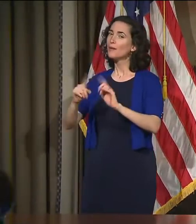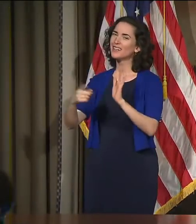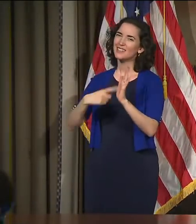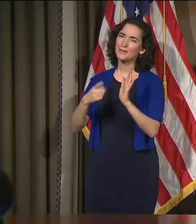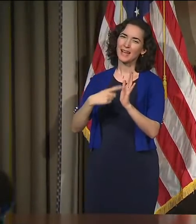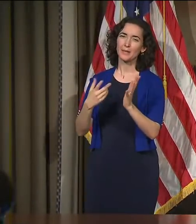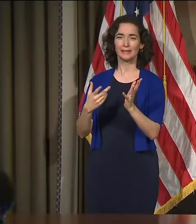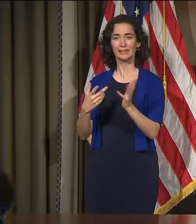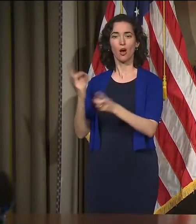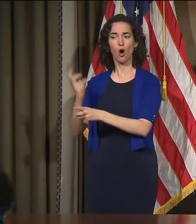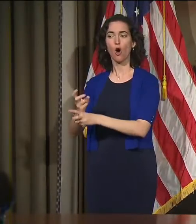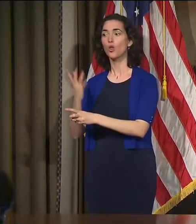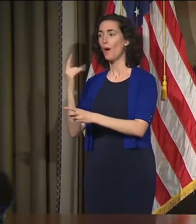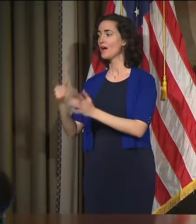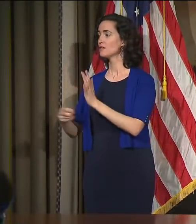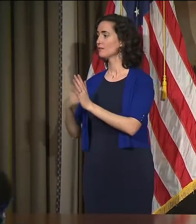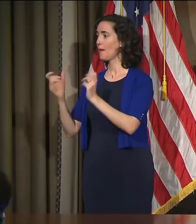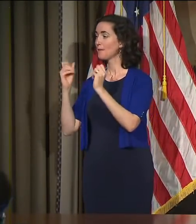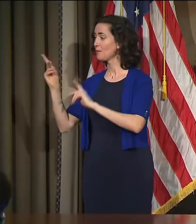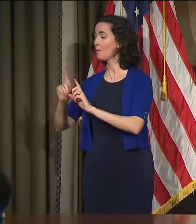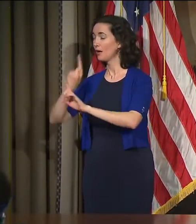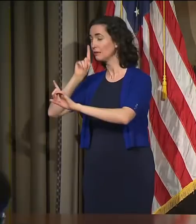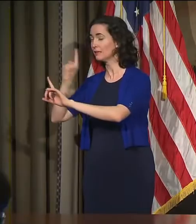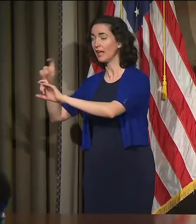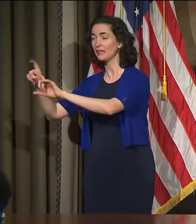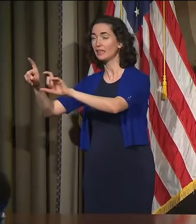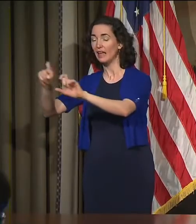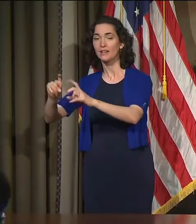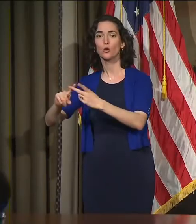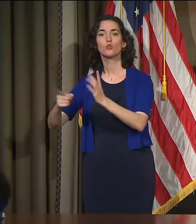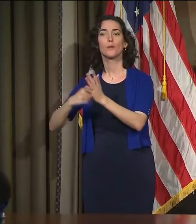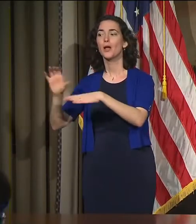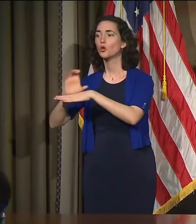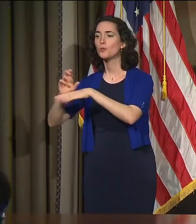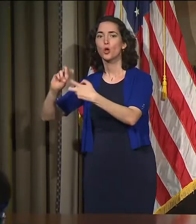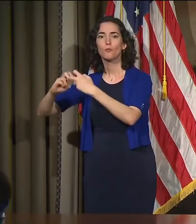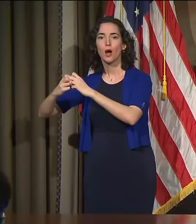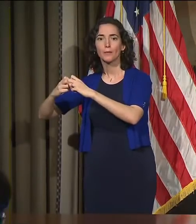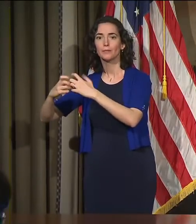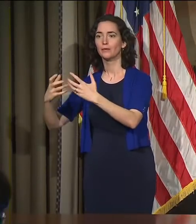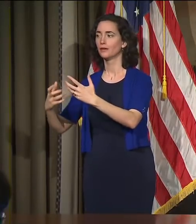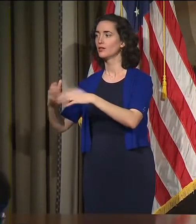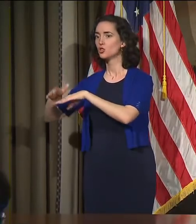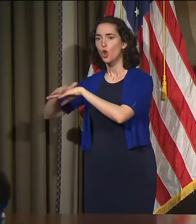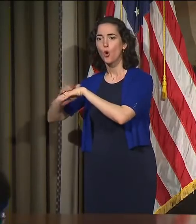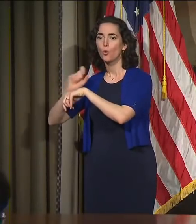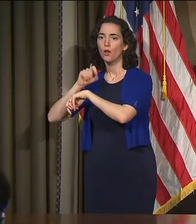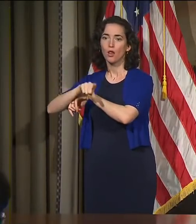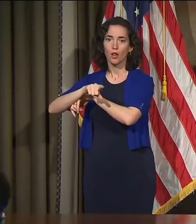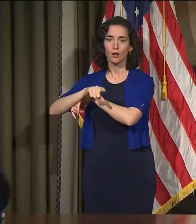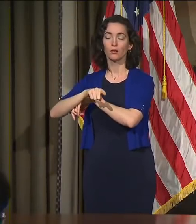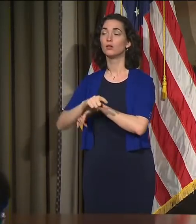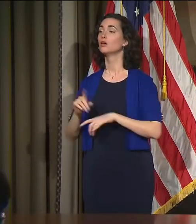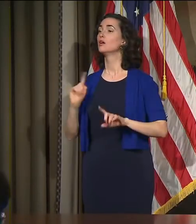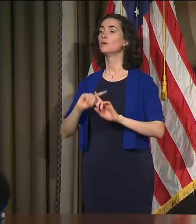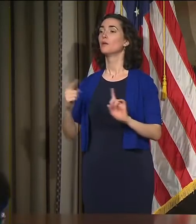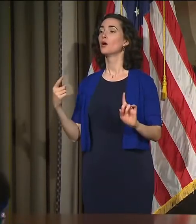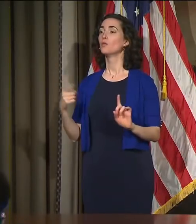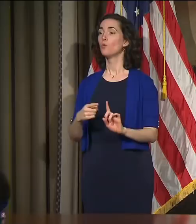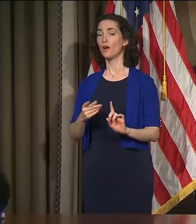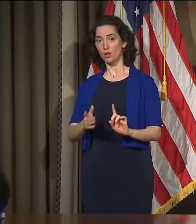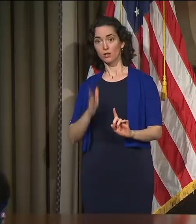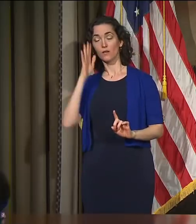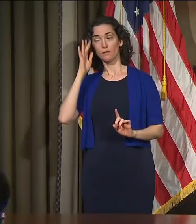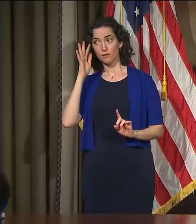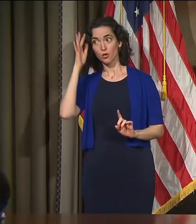high volumes. Sometimes there's electronic glitches in the system. And I'll tell you, down the horizon, there'll be more